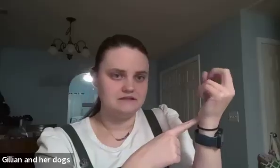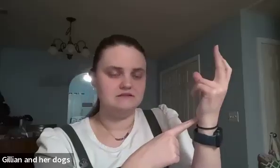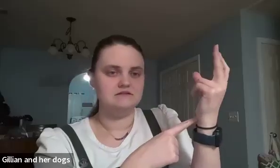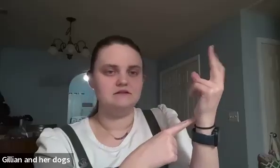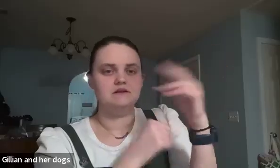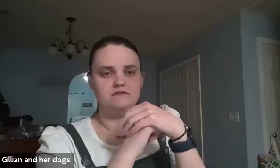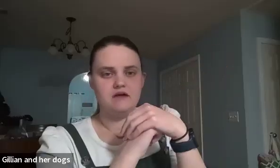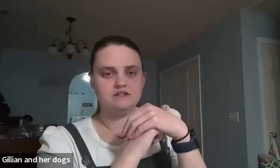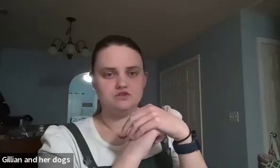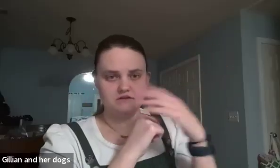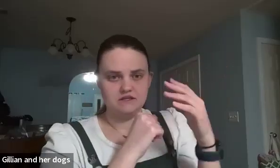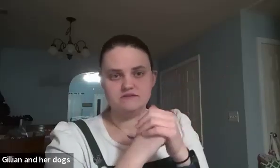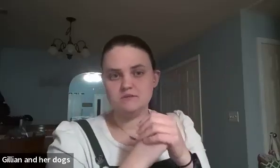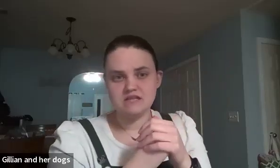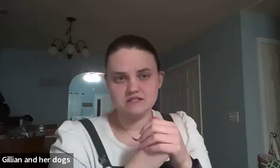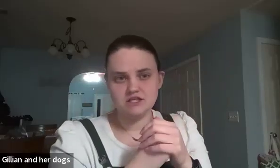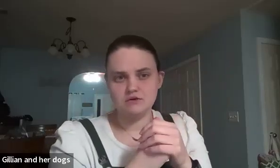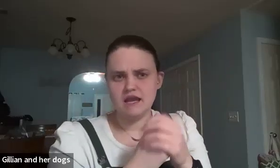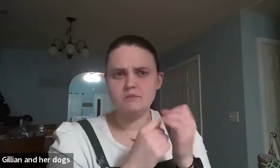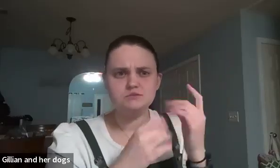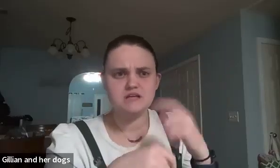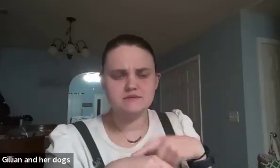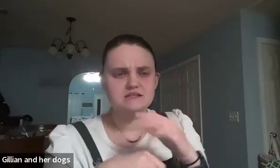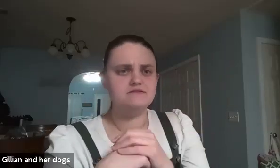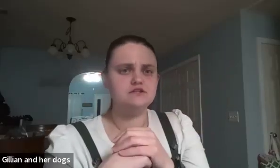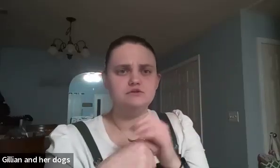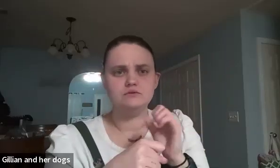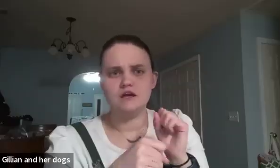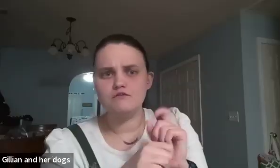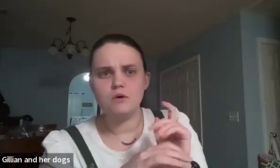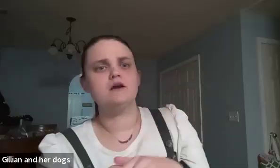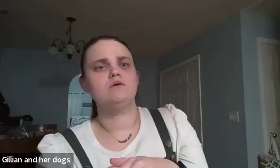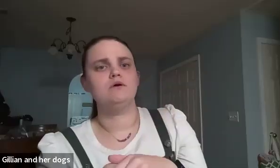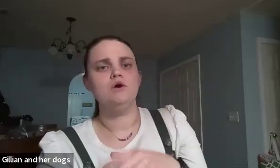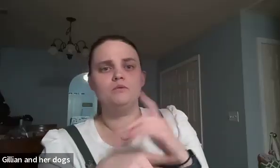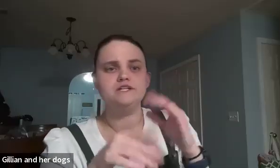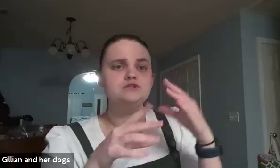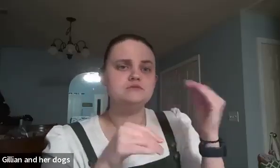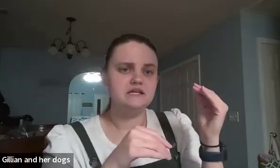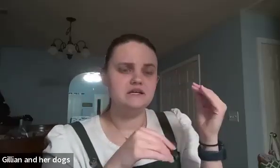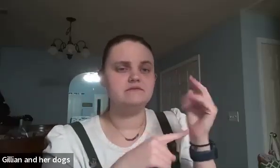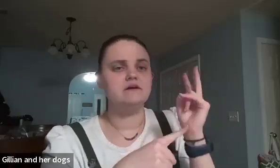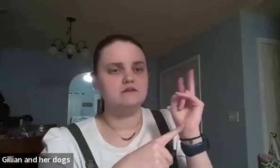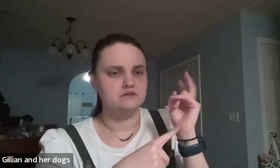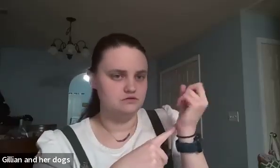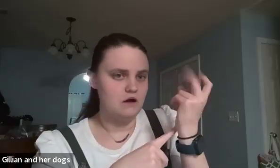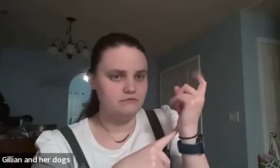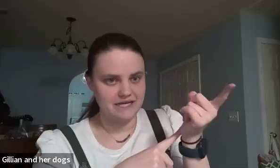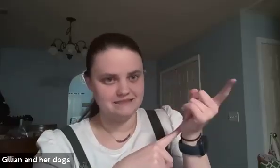minutes, that sort of thing. So if someone's asking you, like, how much more time is left till you get off work, or when do you leave? 12